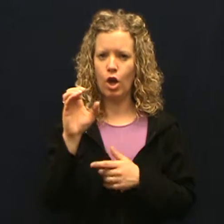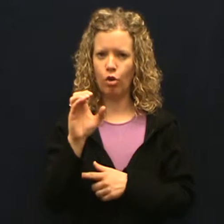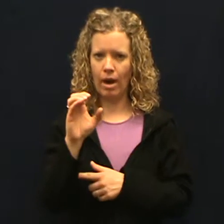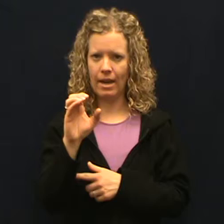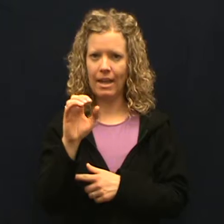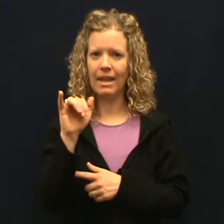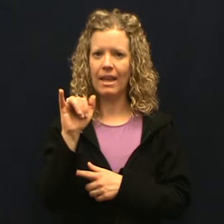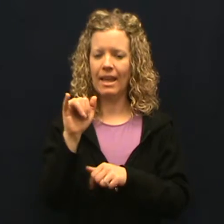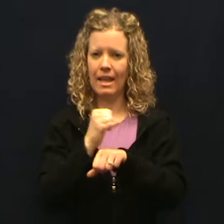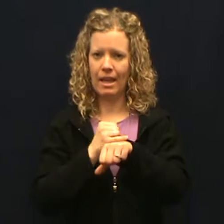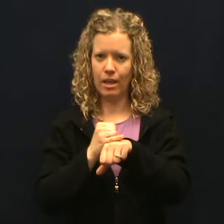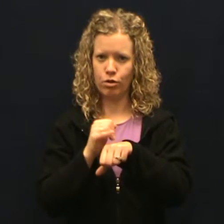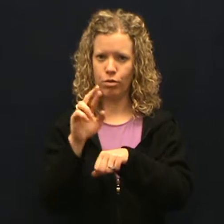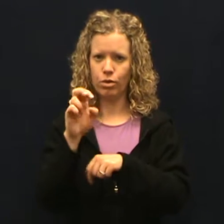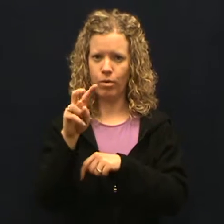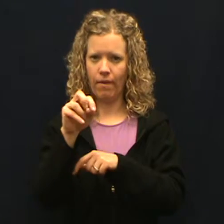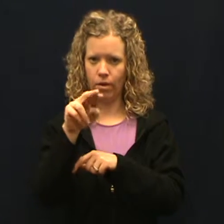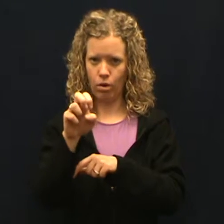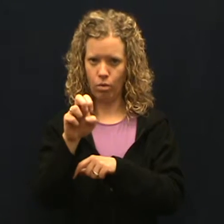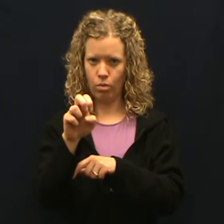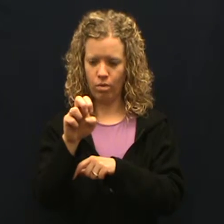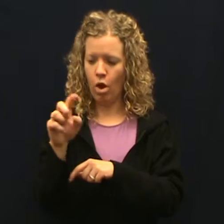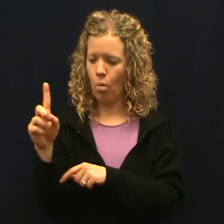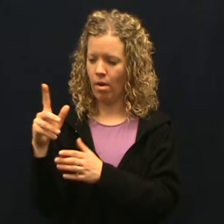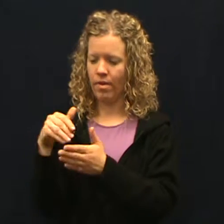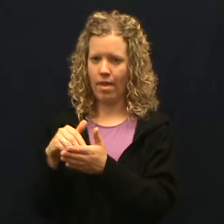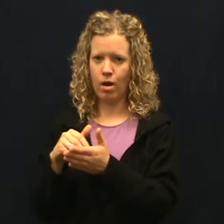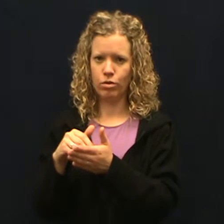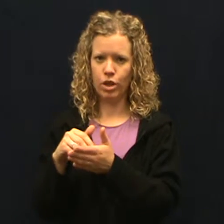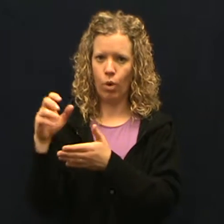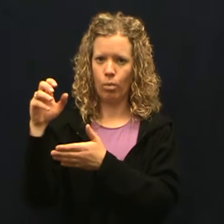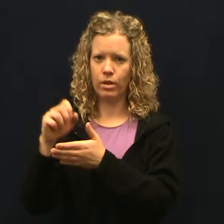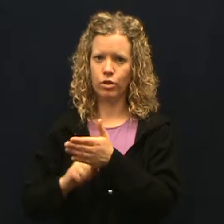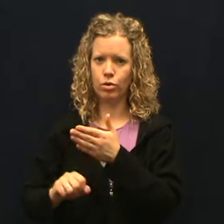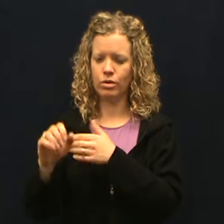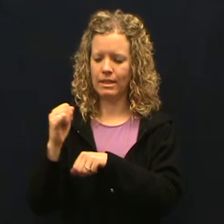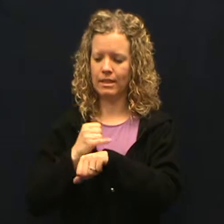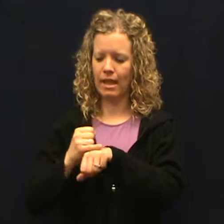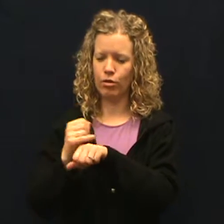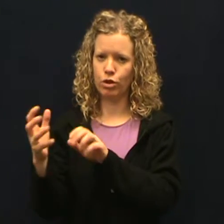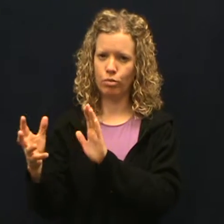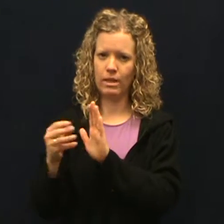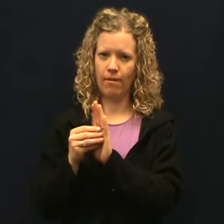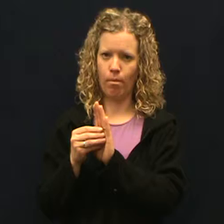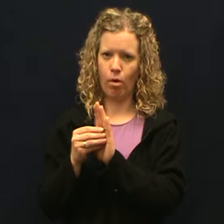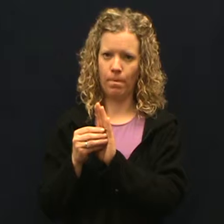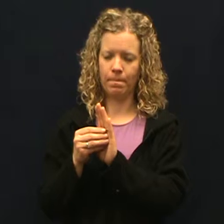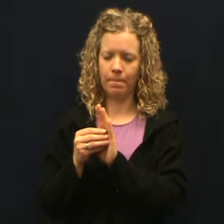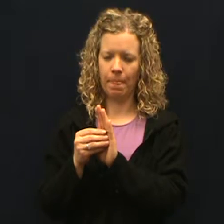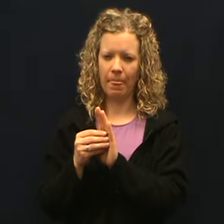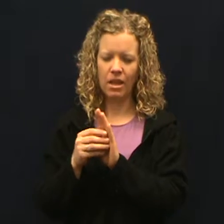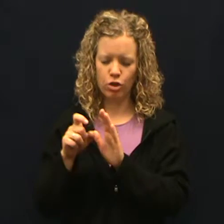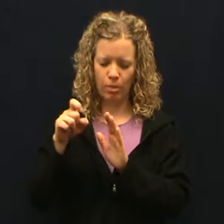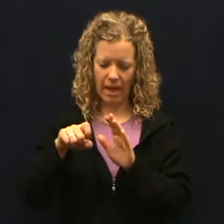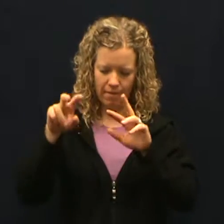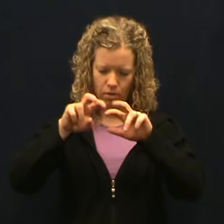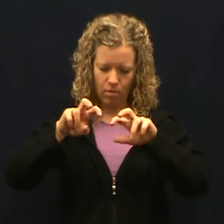revenue. The other $1,000 will reduce the interest receivable. So we'll take a look at how that entry works, and then we're also going to